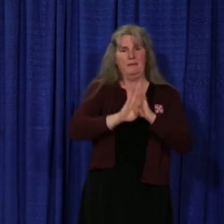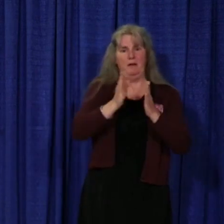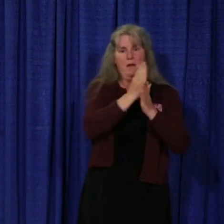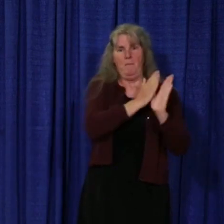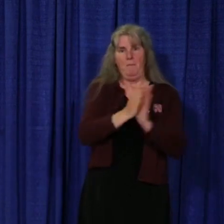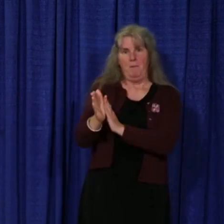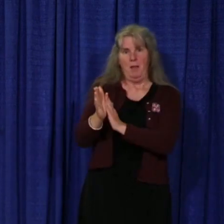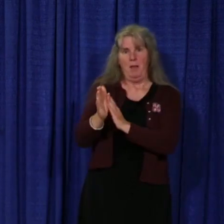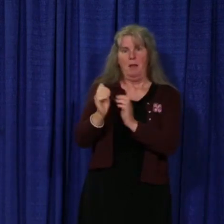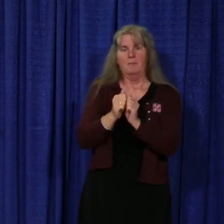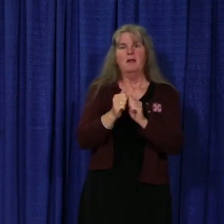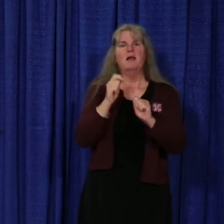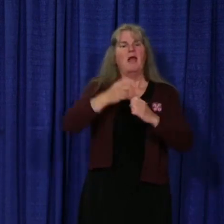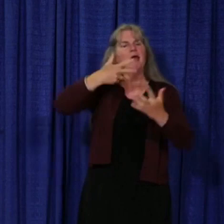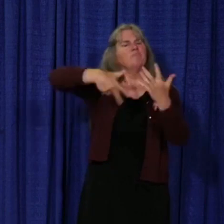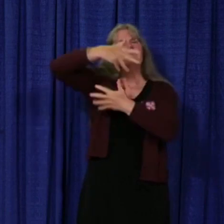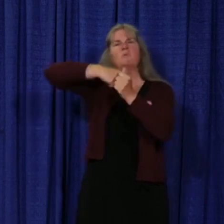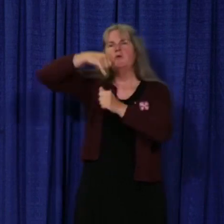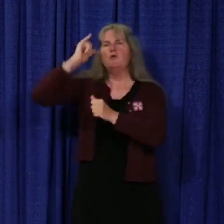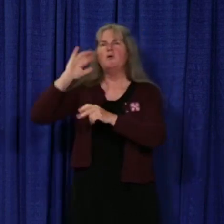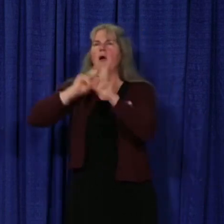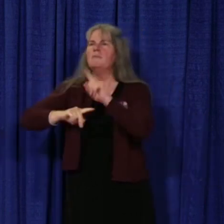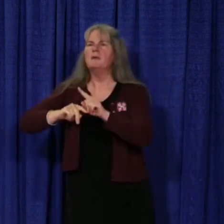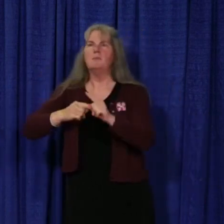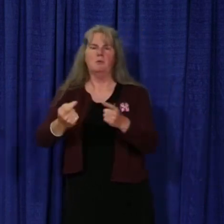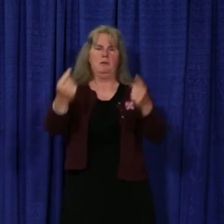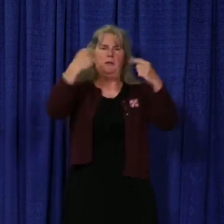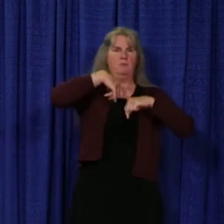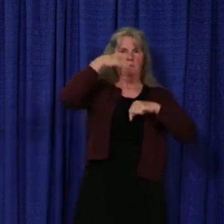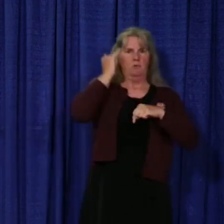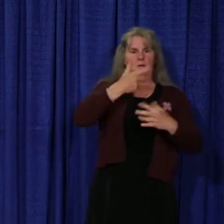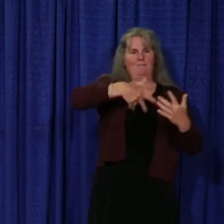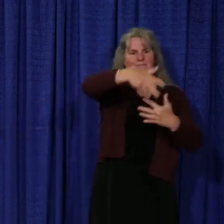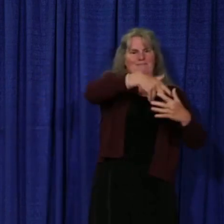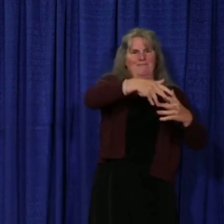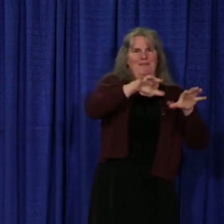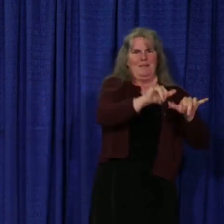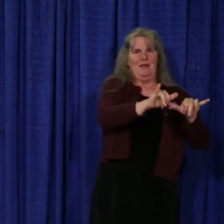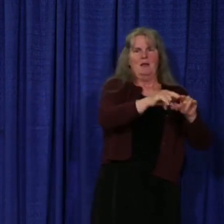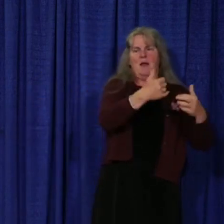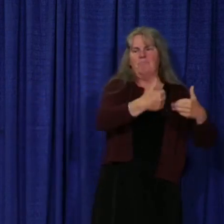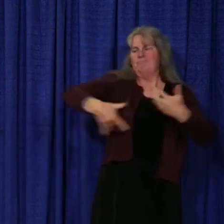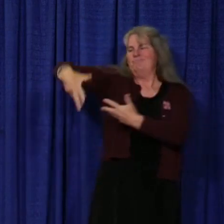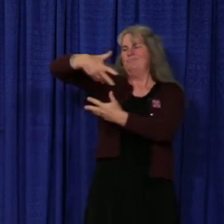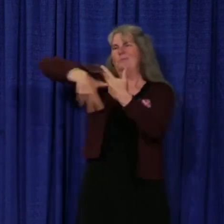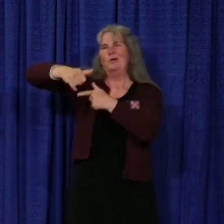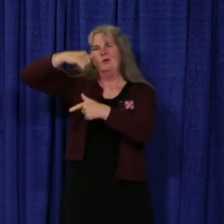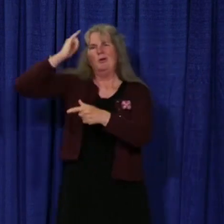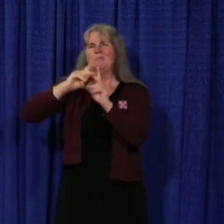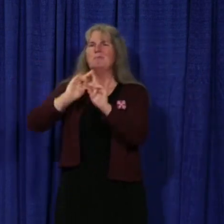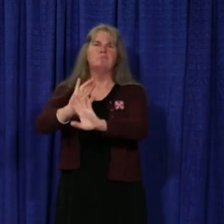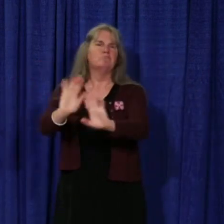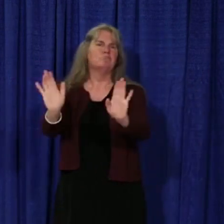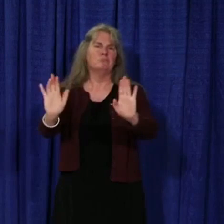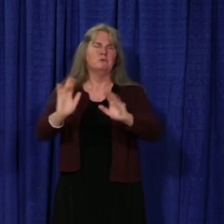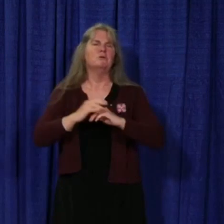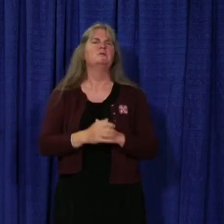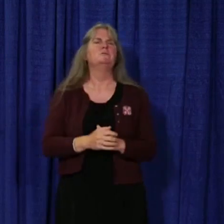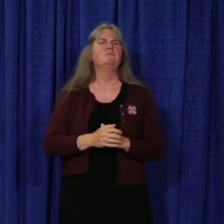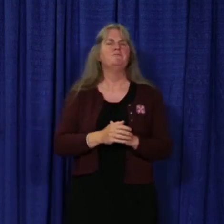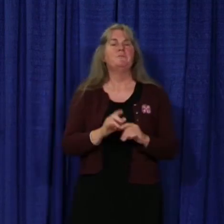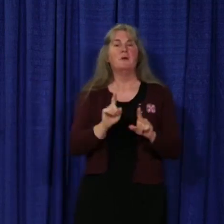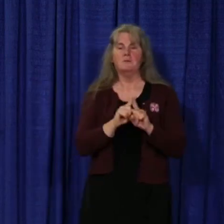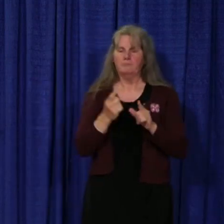of contact with other Yukoners while they're in our territory. We're very pleased to have determined a way to